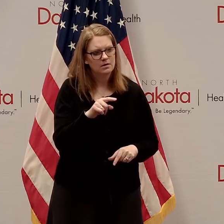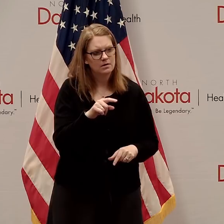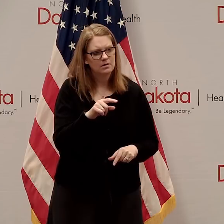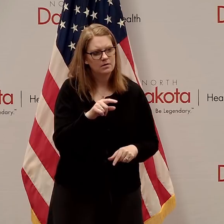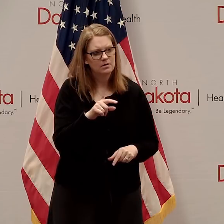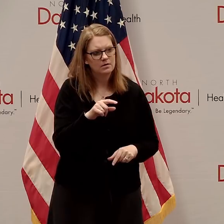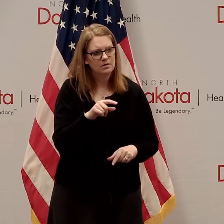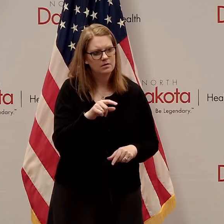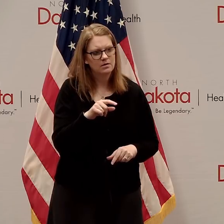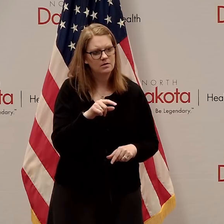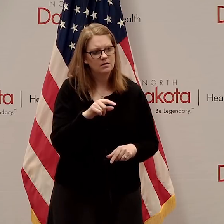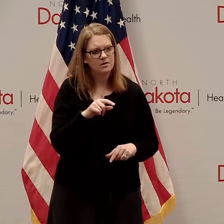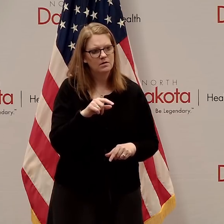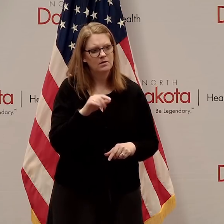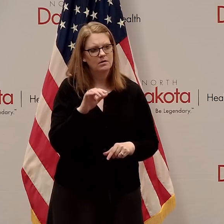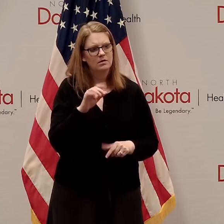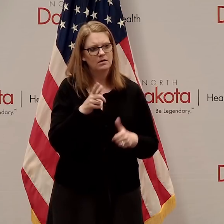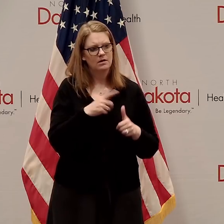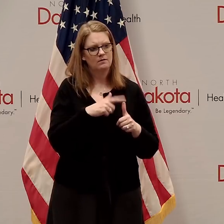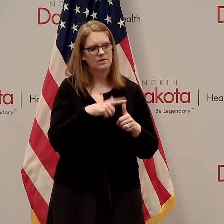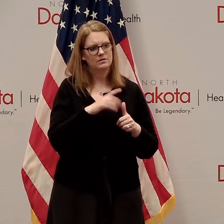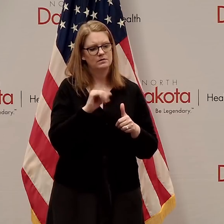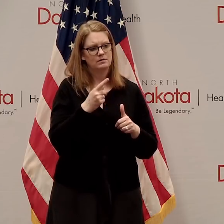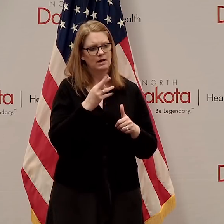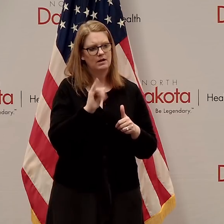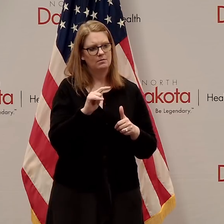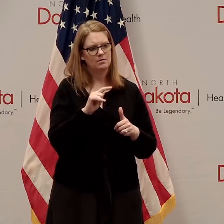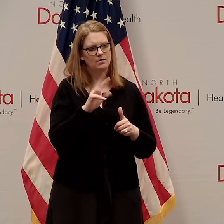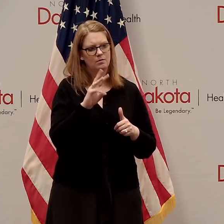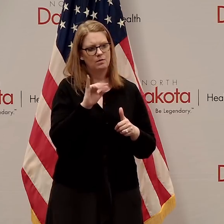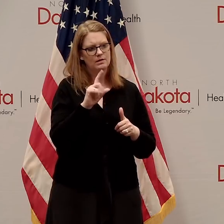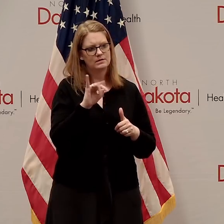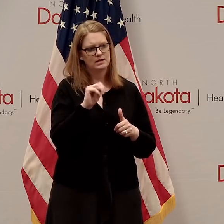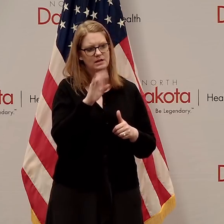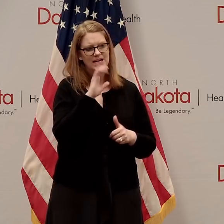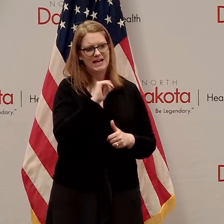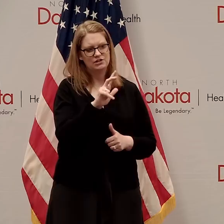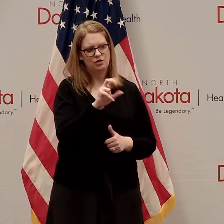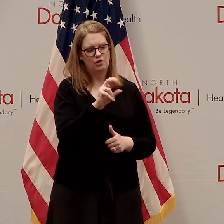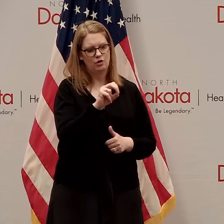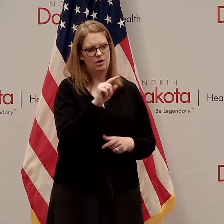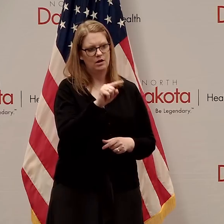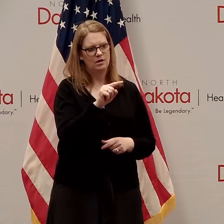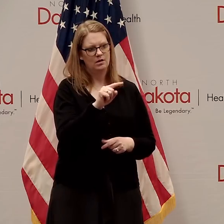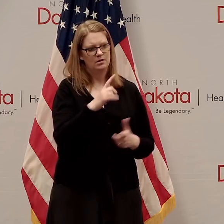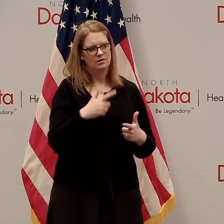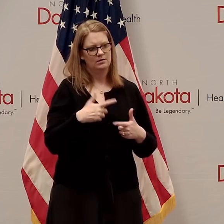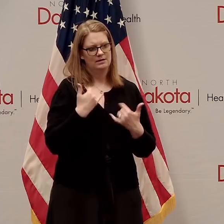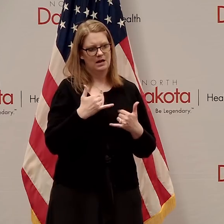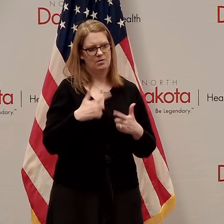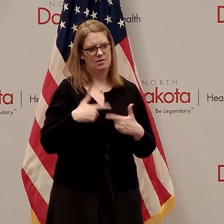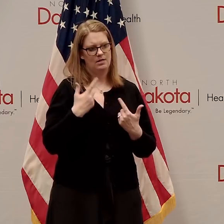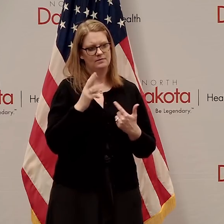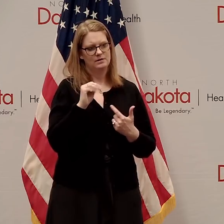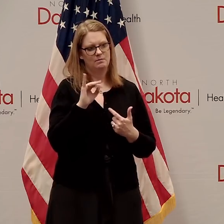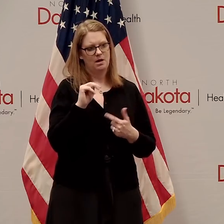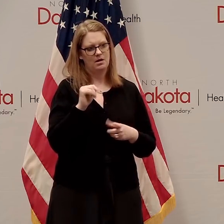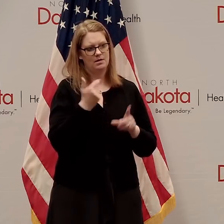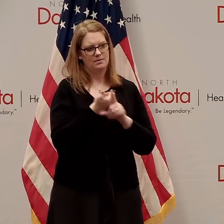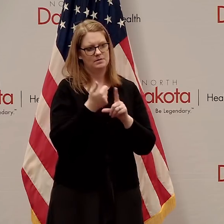Near the 1st of April, a 30-year-old from Williston who lives in Minot got